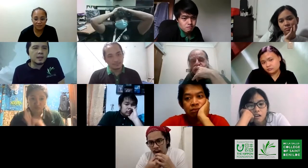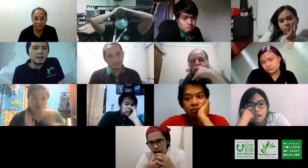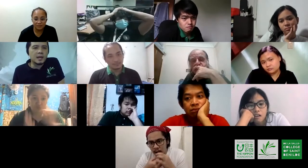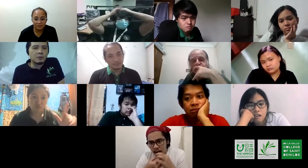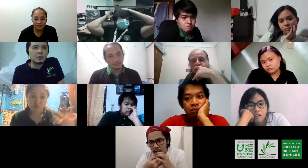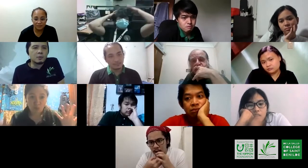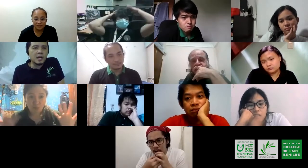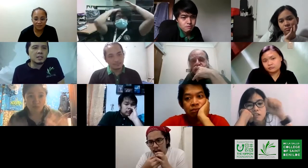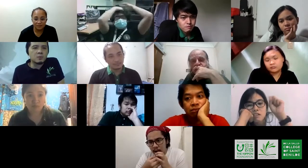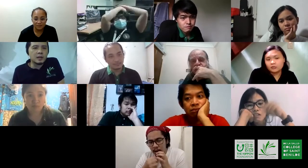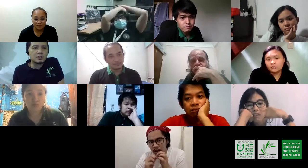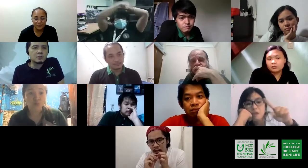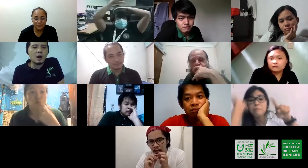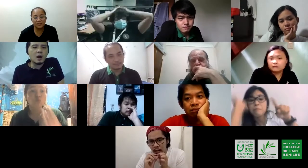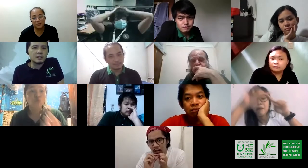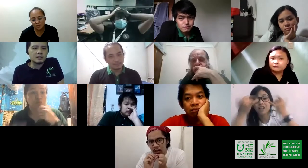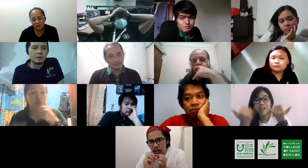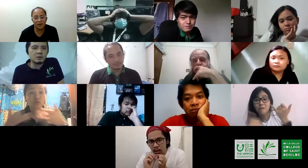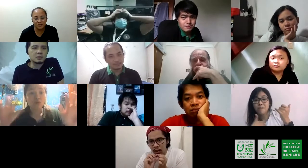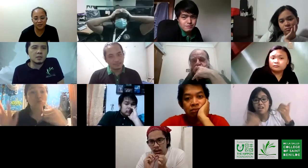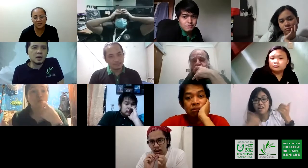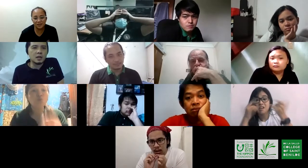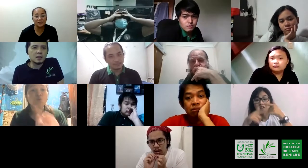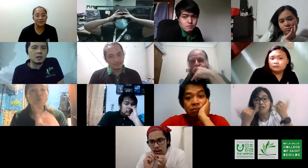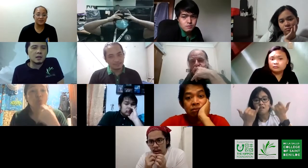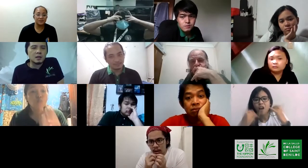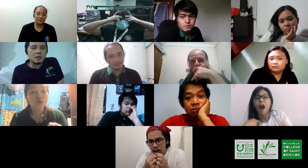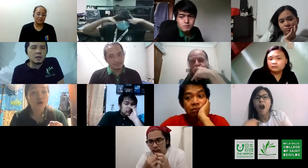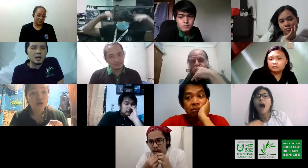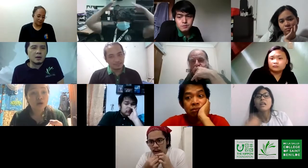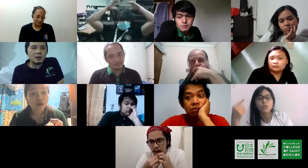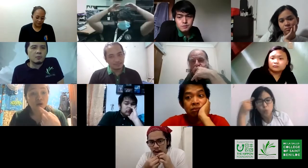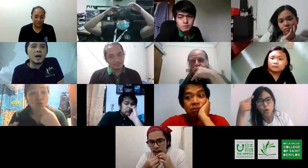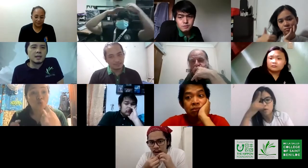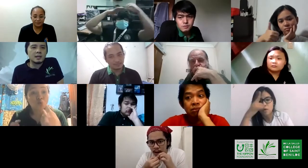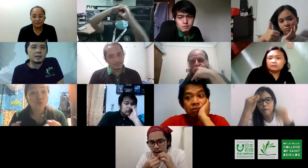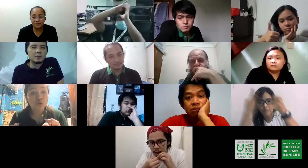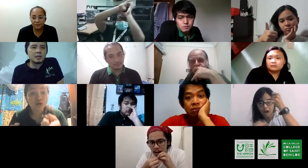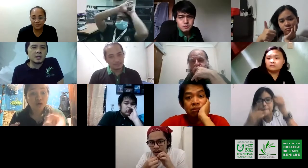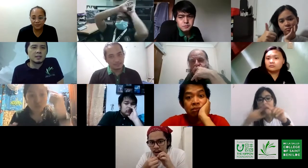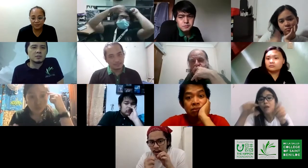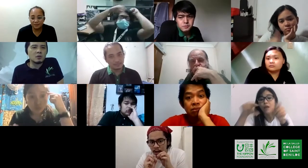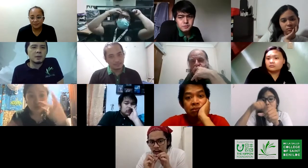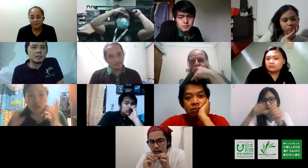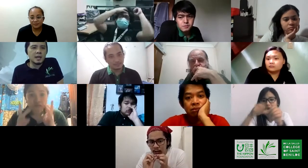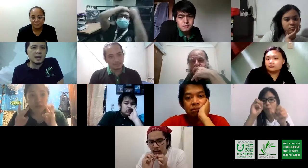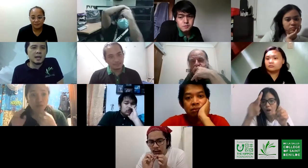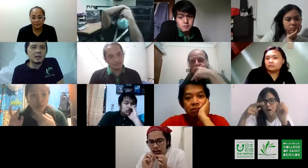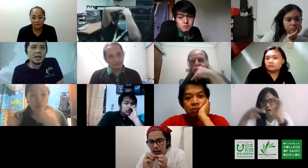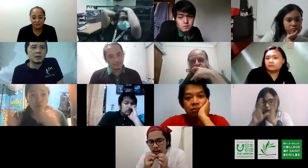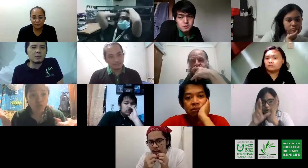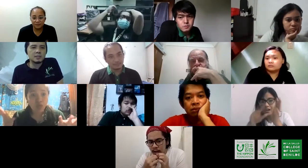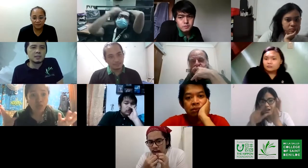yeah, I just wanted to be honest about what I did because nobody said it wasn't